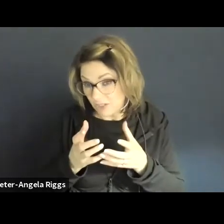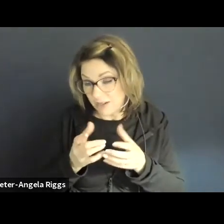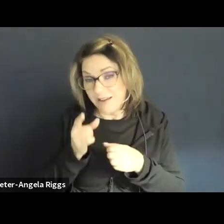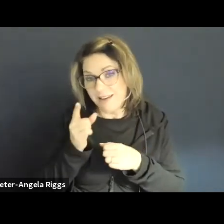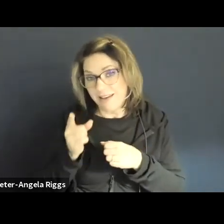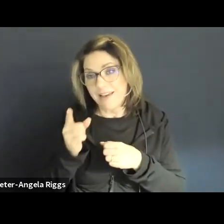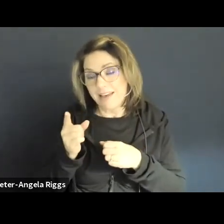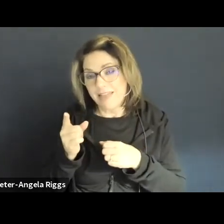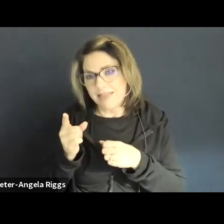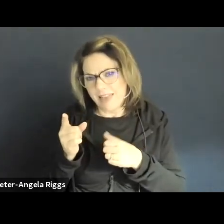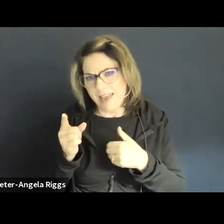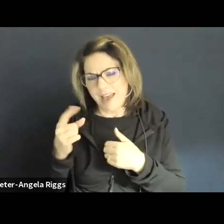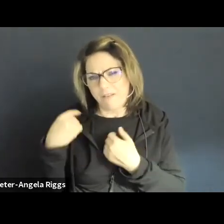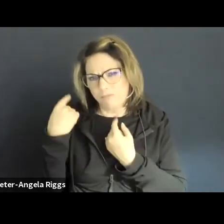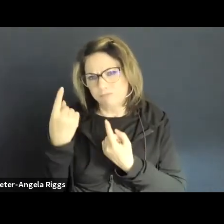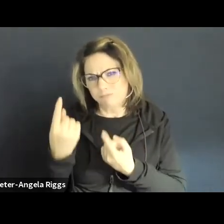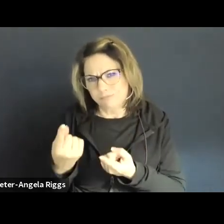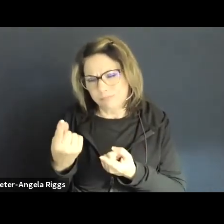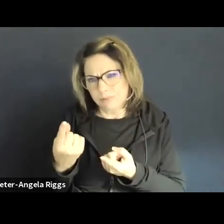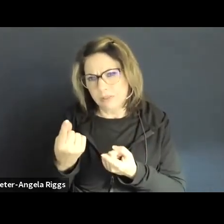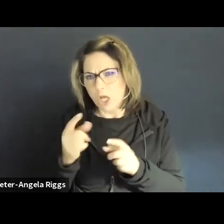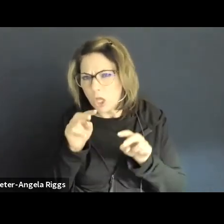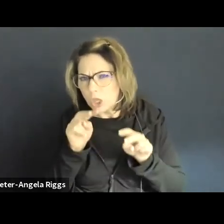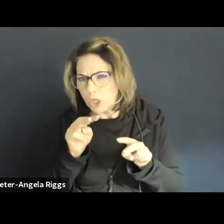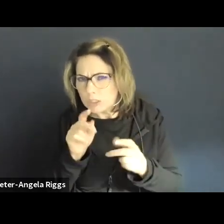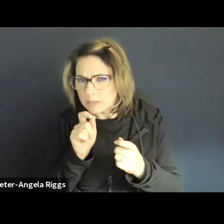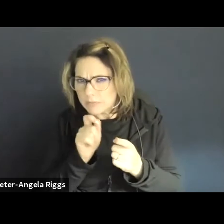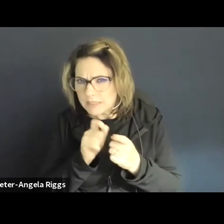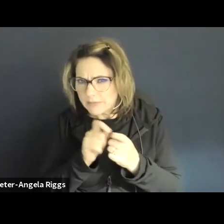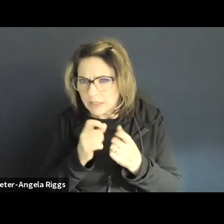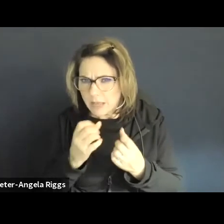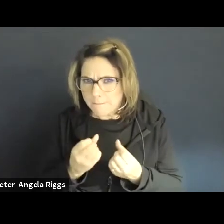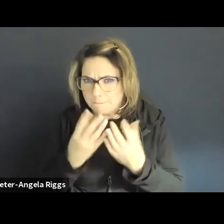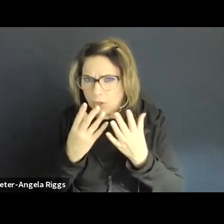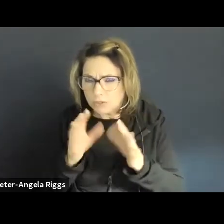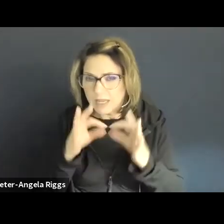has over the years looked particularly in the multifamily